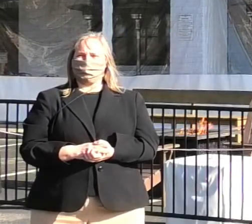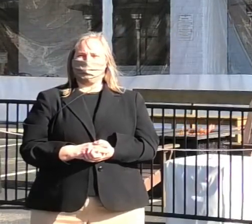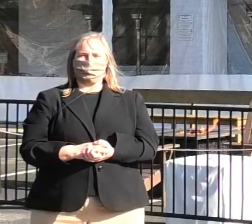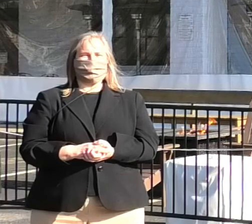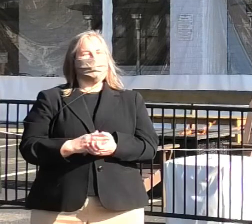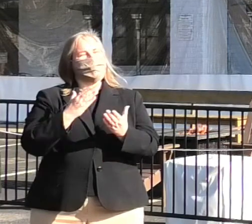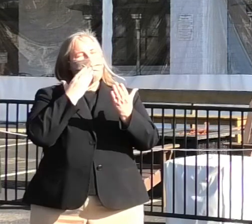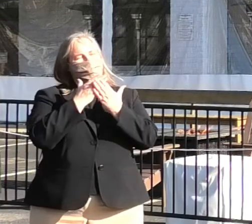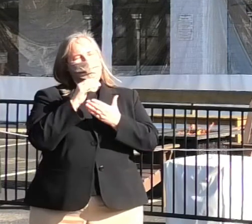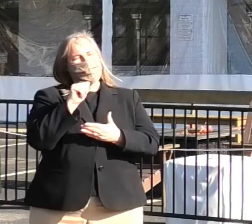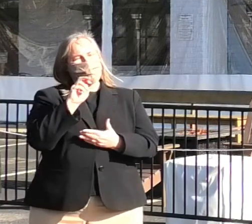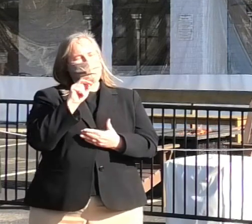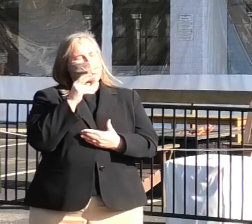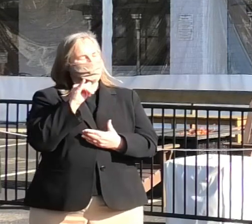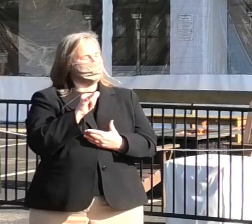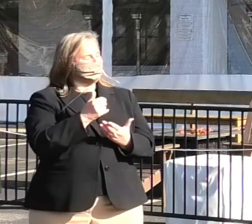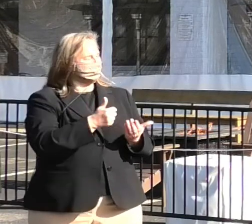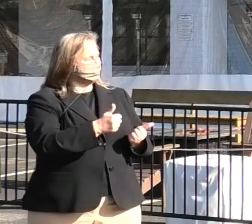Thank you, Anthony.